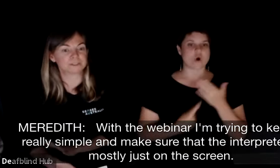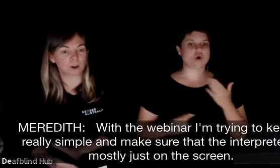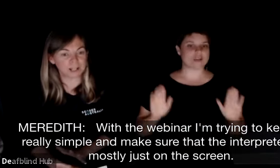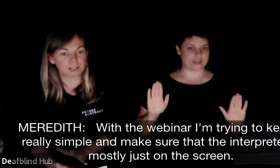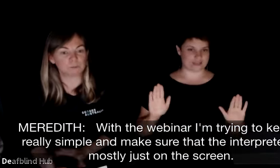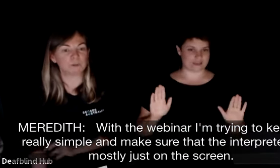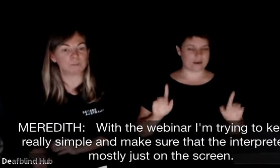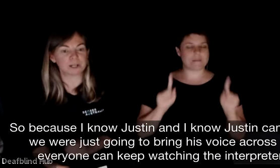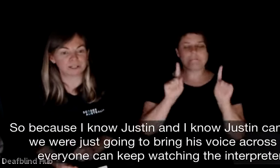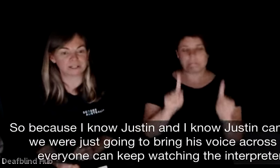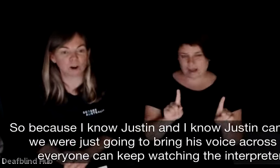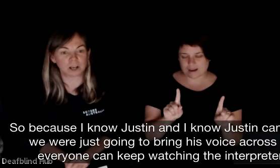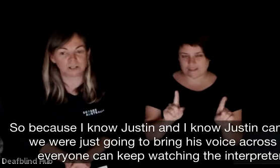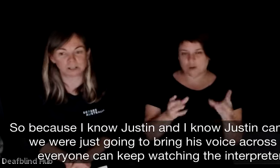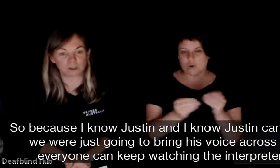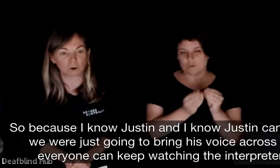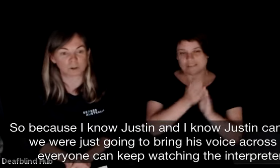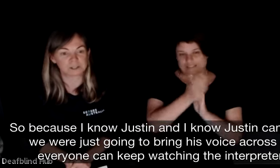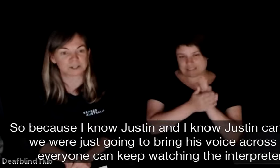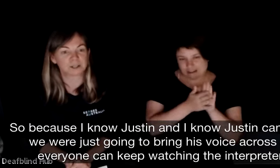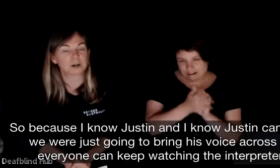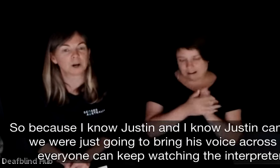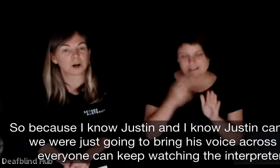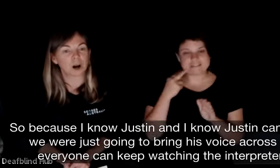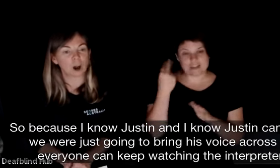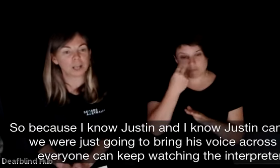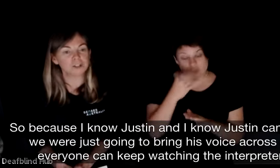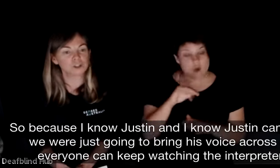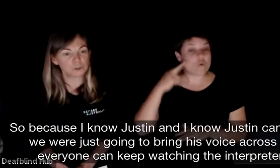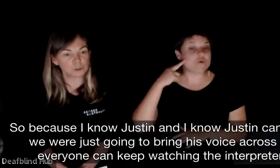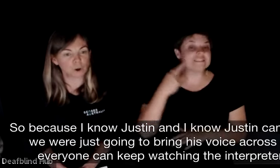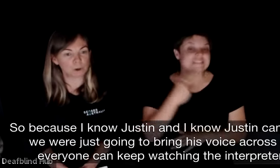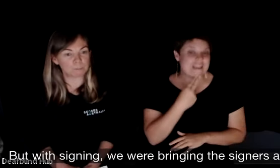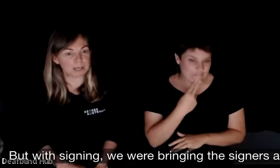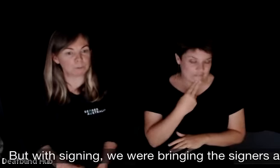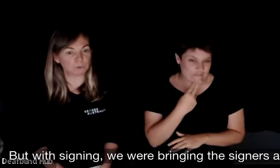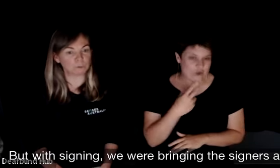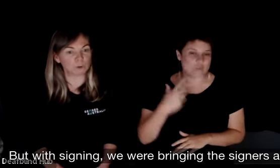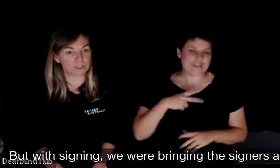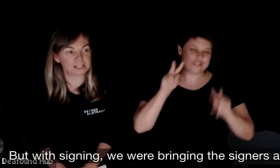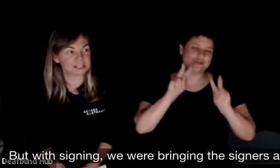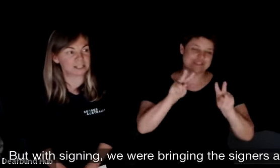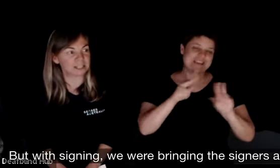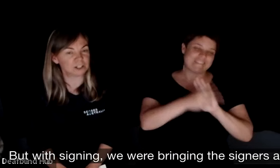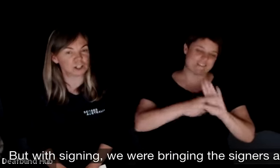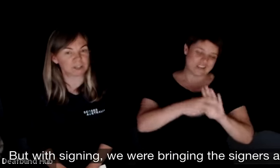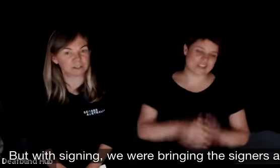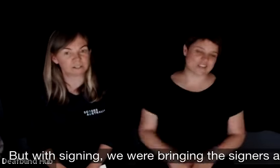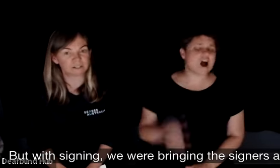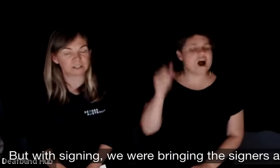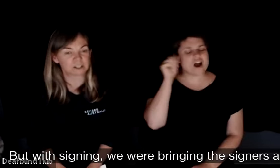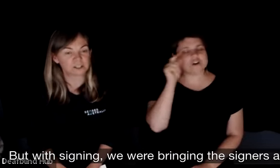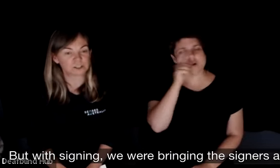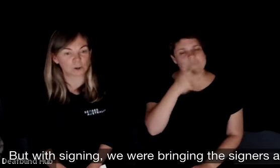But with signing, we were bringing the signers across. I do know people want to see each